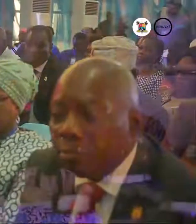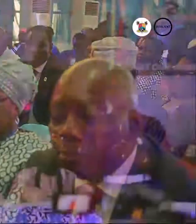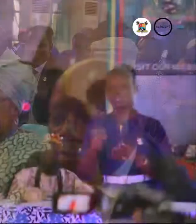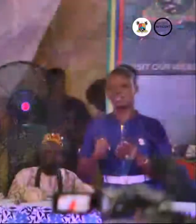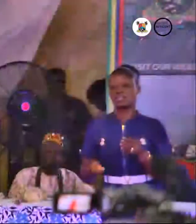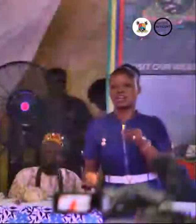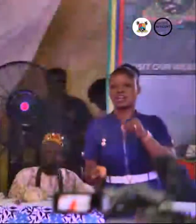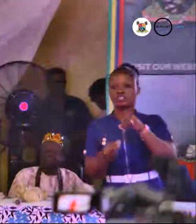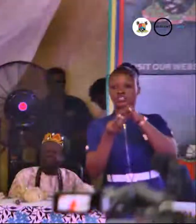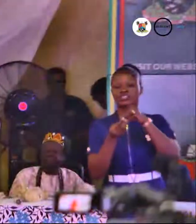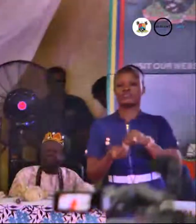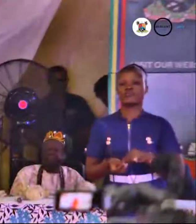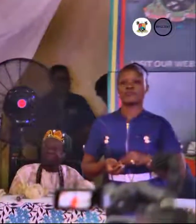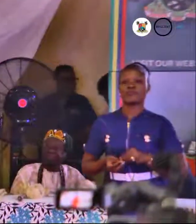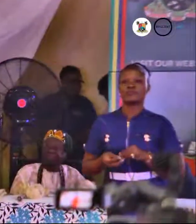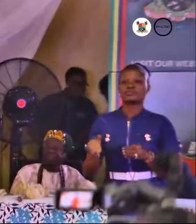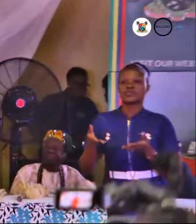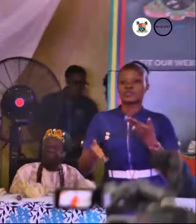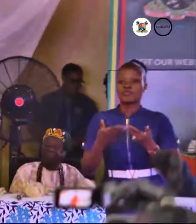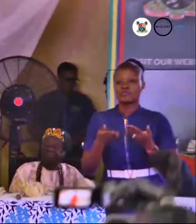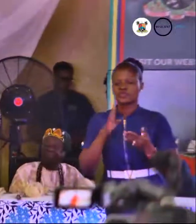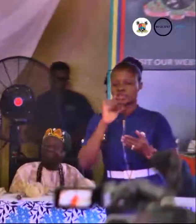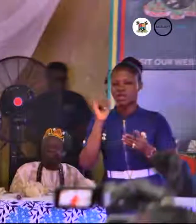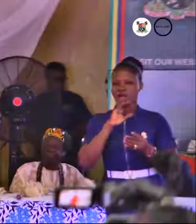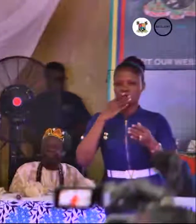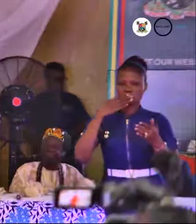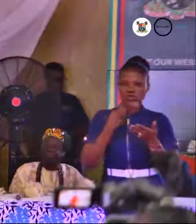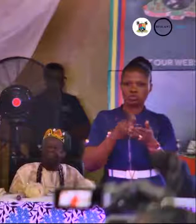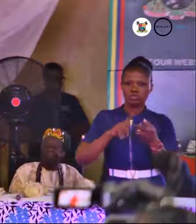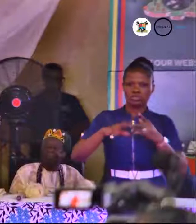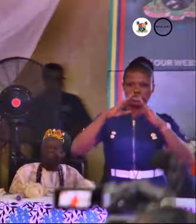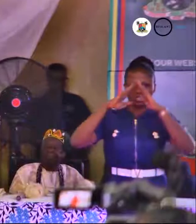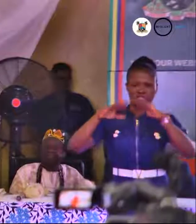cross-jurisdictional implications, whether they be intercity,